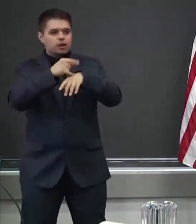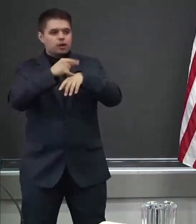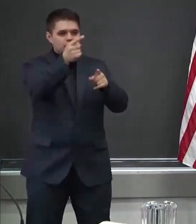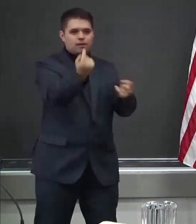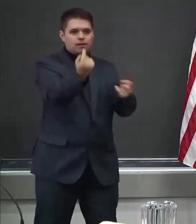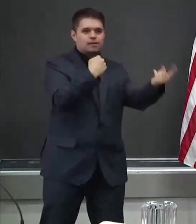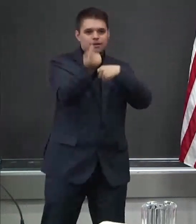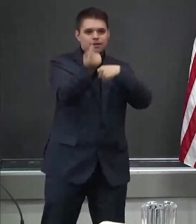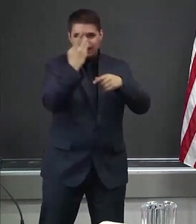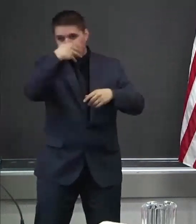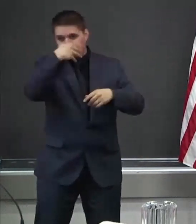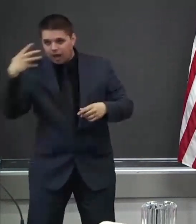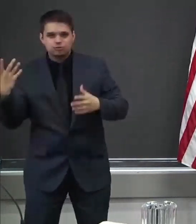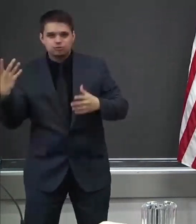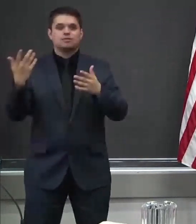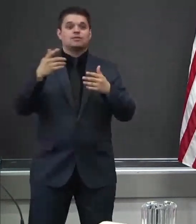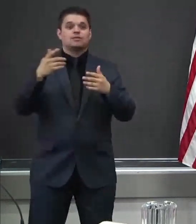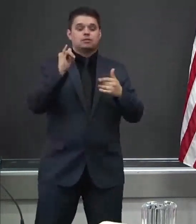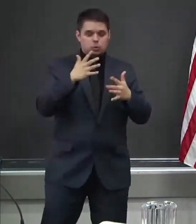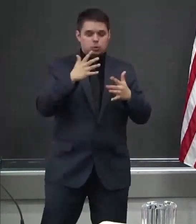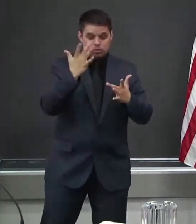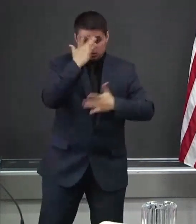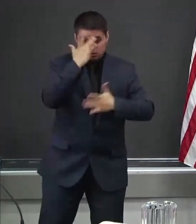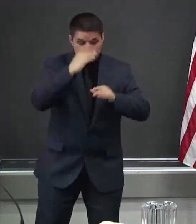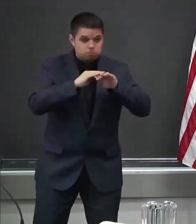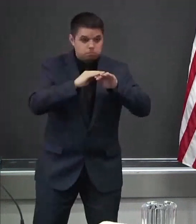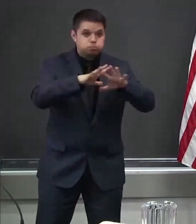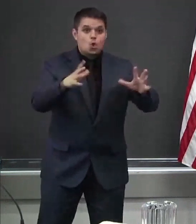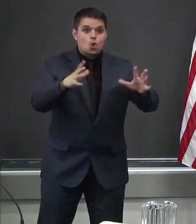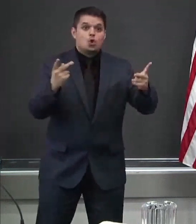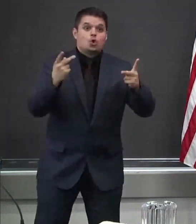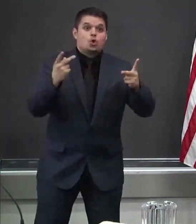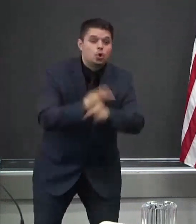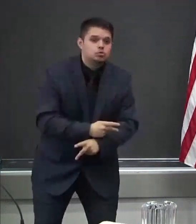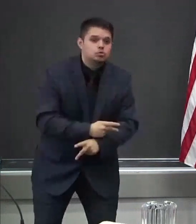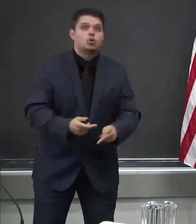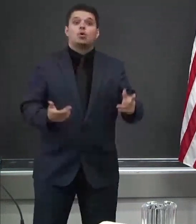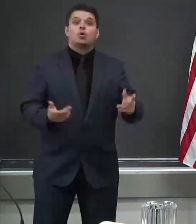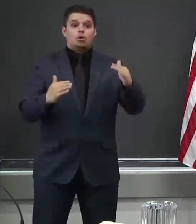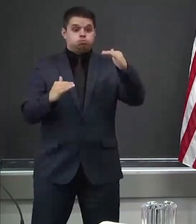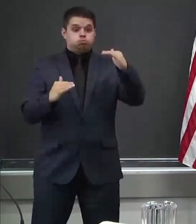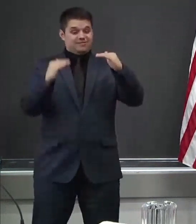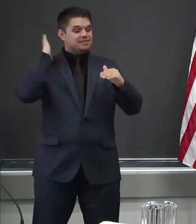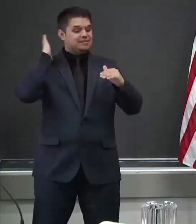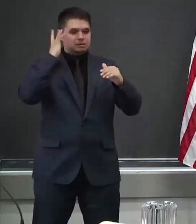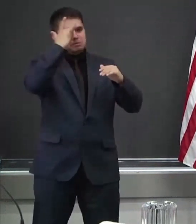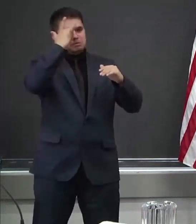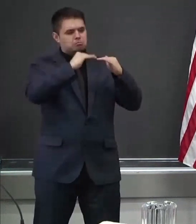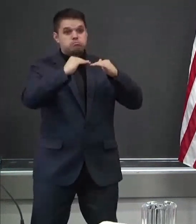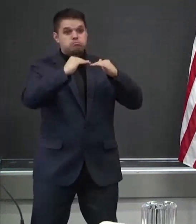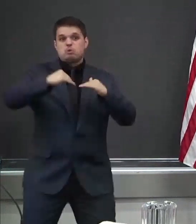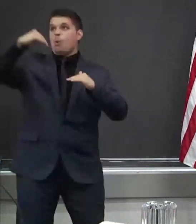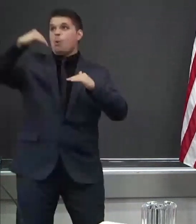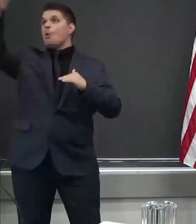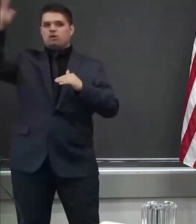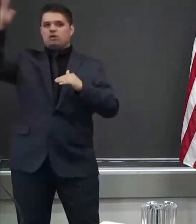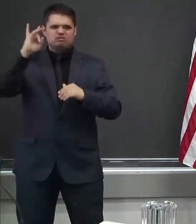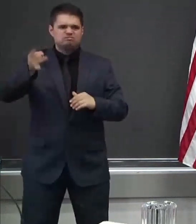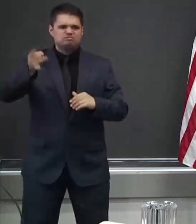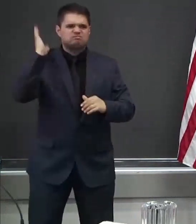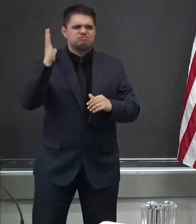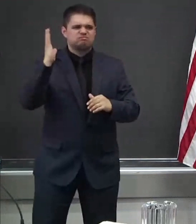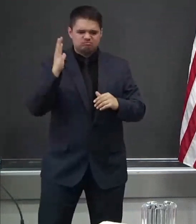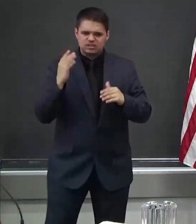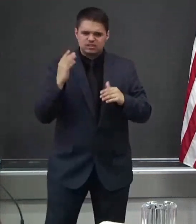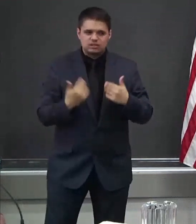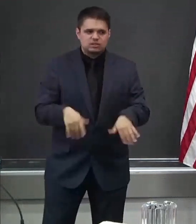of color at disproportionate rates. And as we work to reopen the economy and build a safer